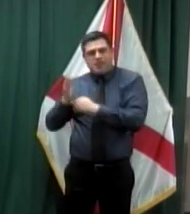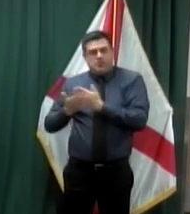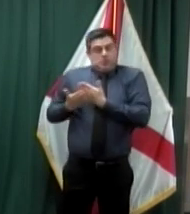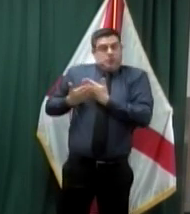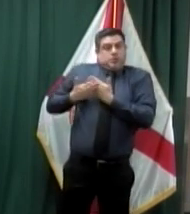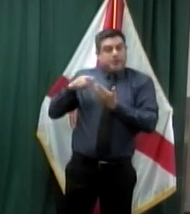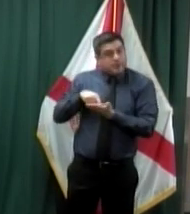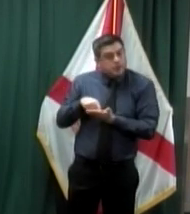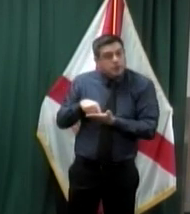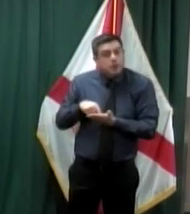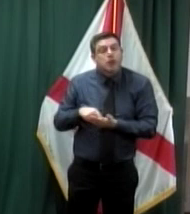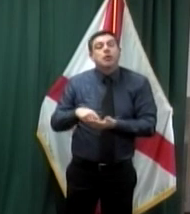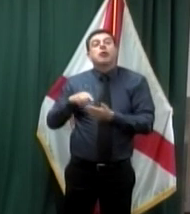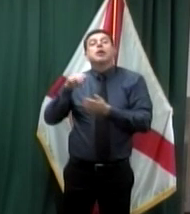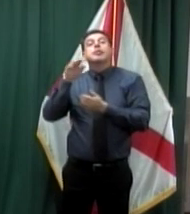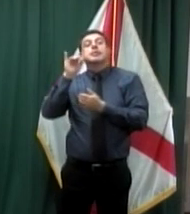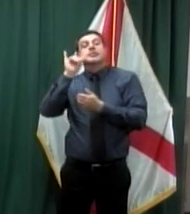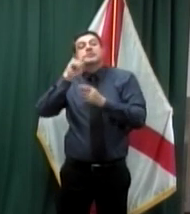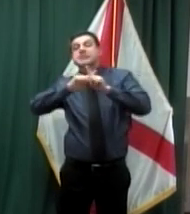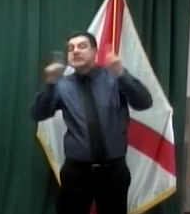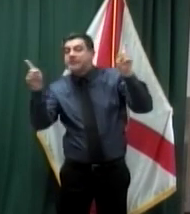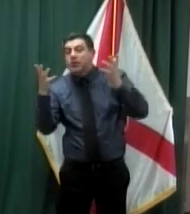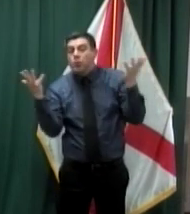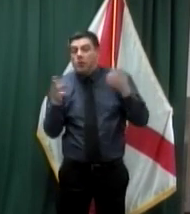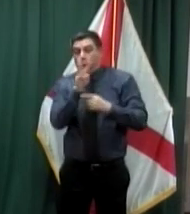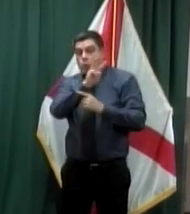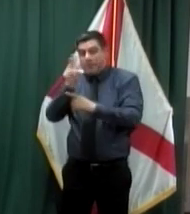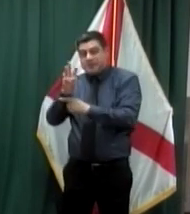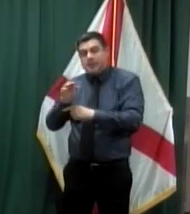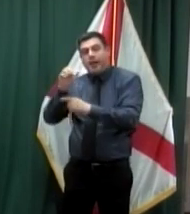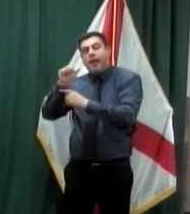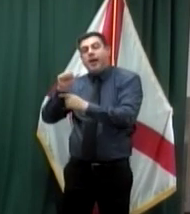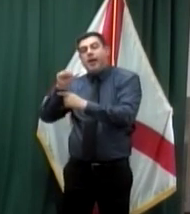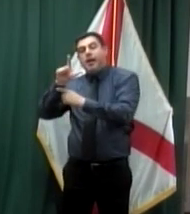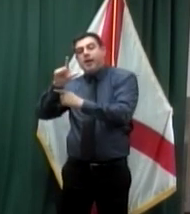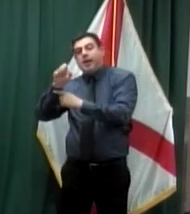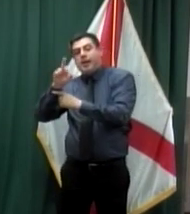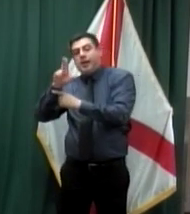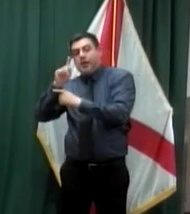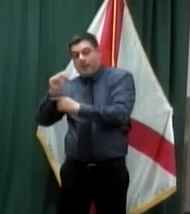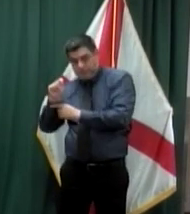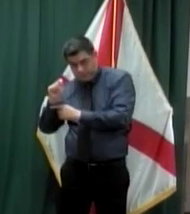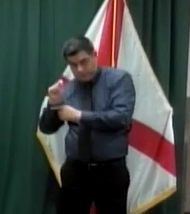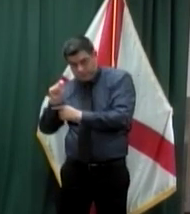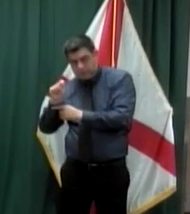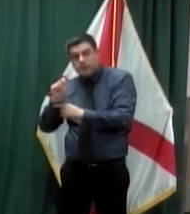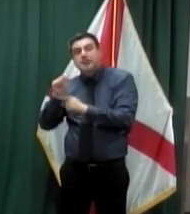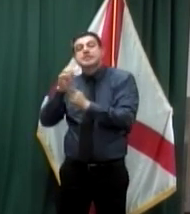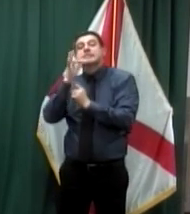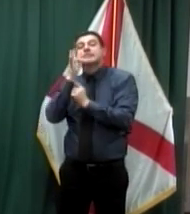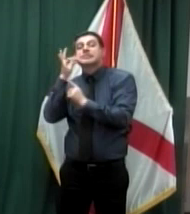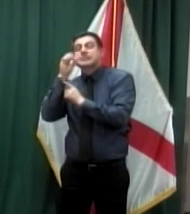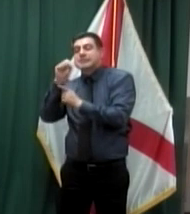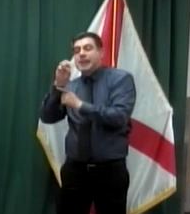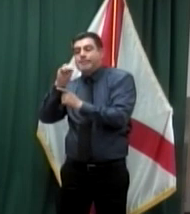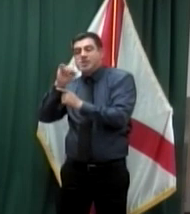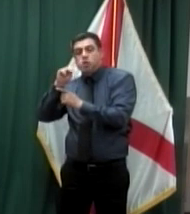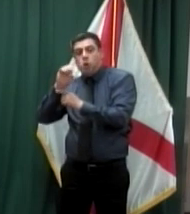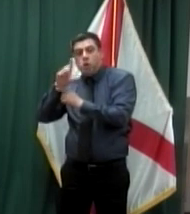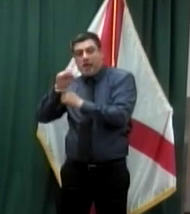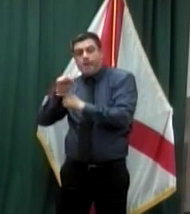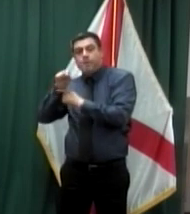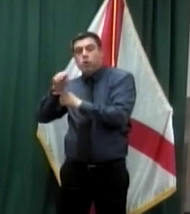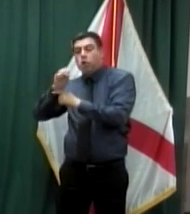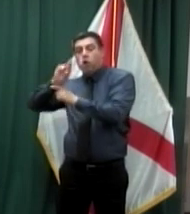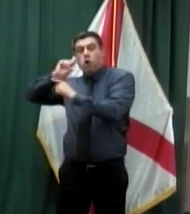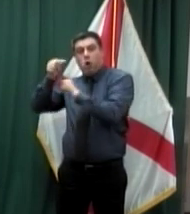go to alertseminole.org, you can register for our alerting system. And of course, we want to remind everyone, May the 29th through June the 1st